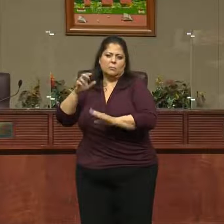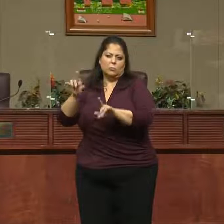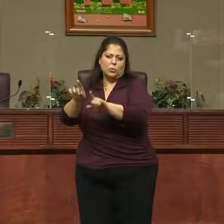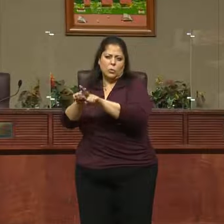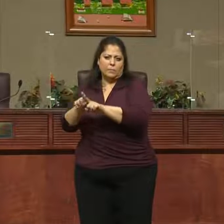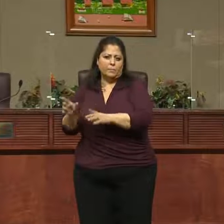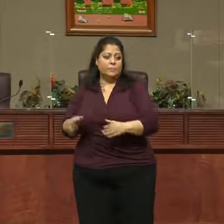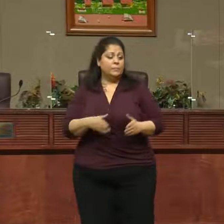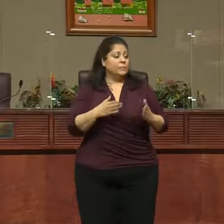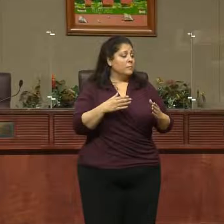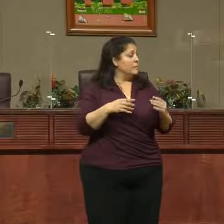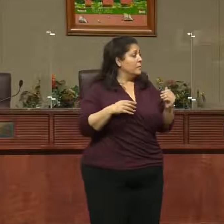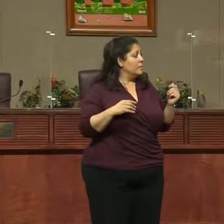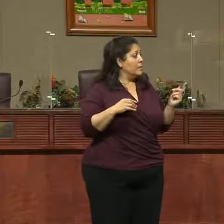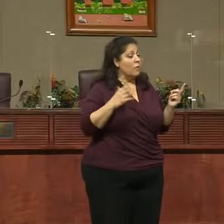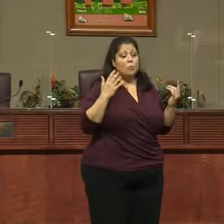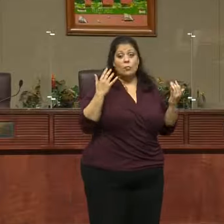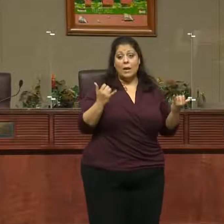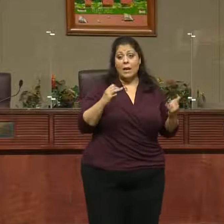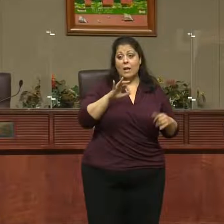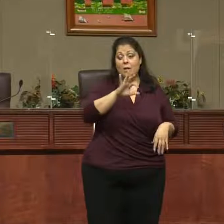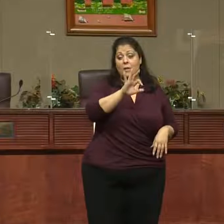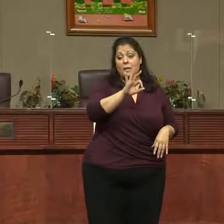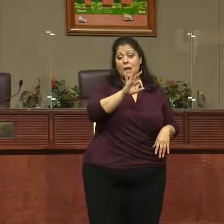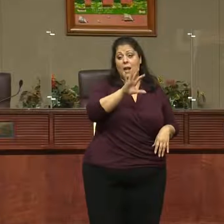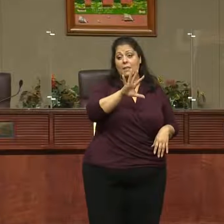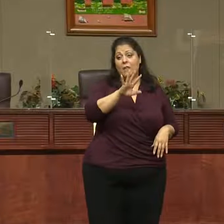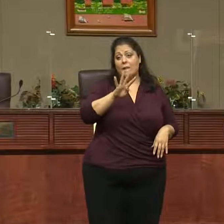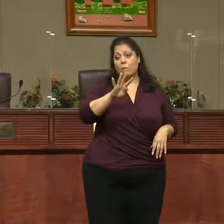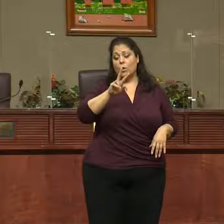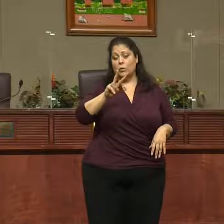Thank you, Dr. Pino. Right now we're at 9,542, so